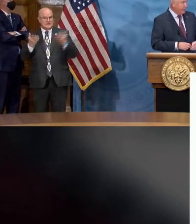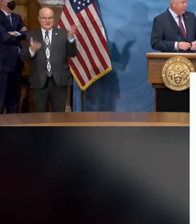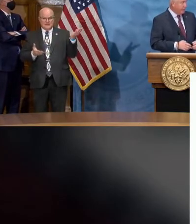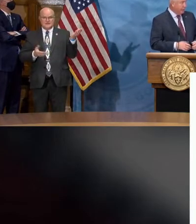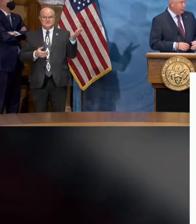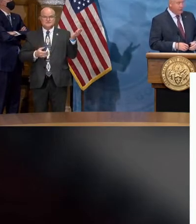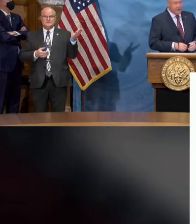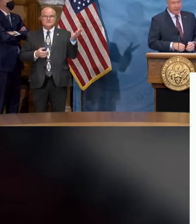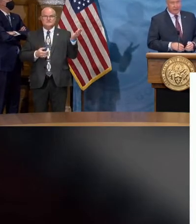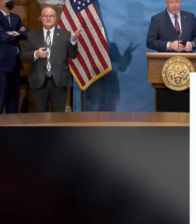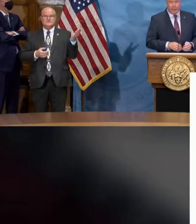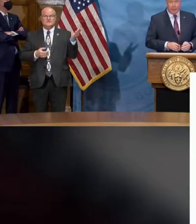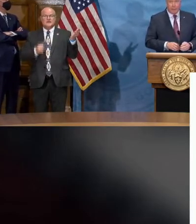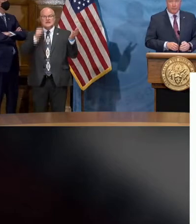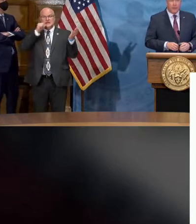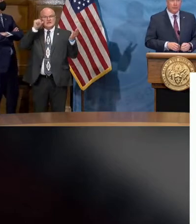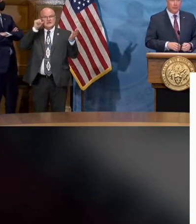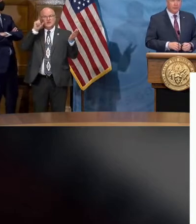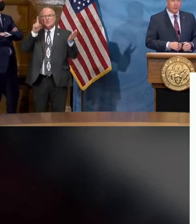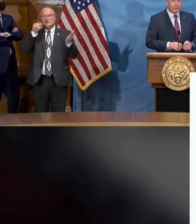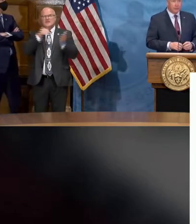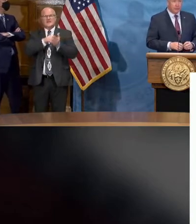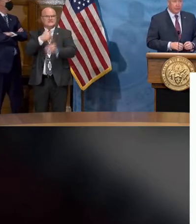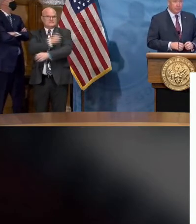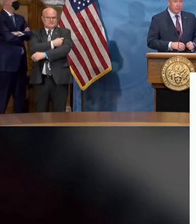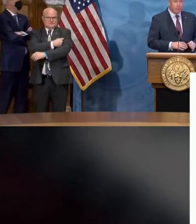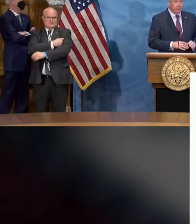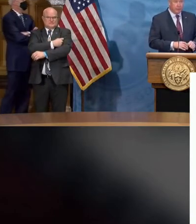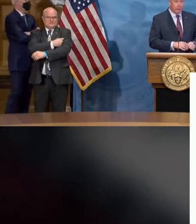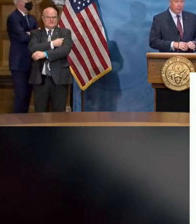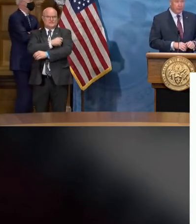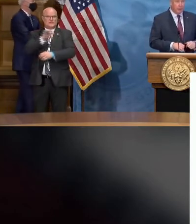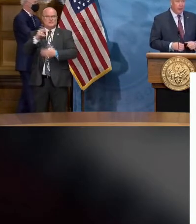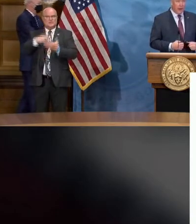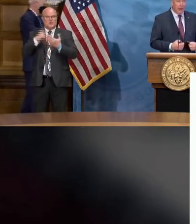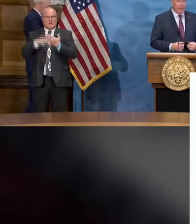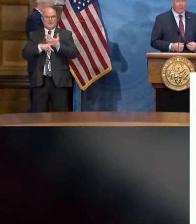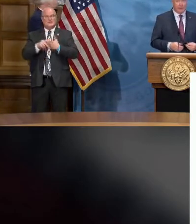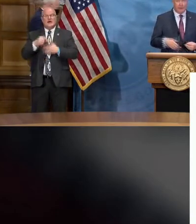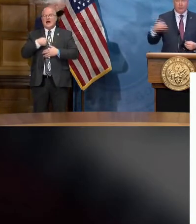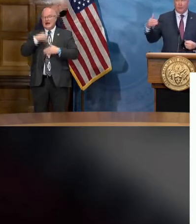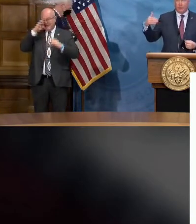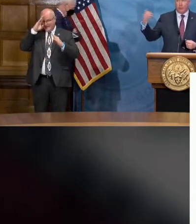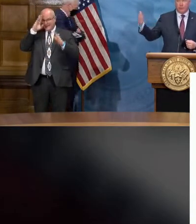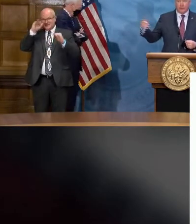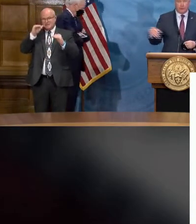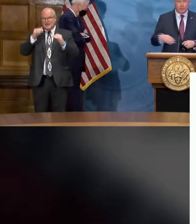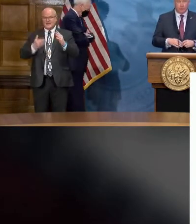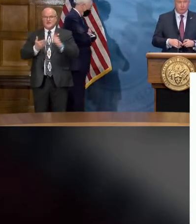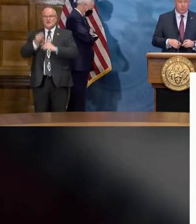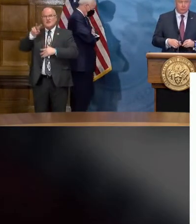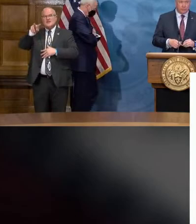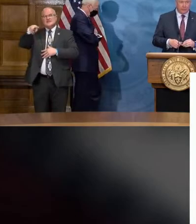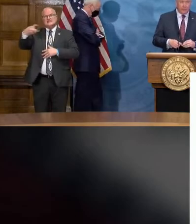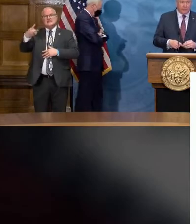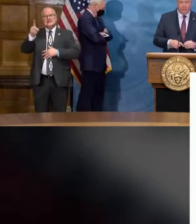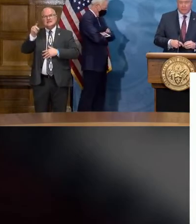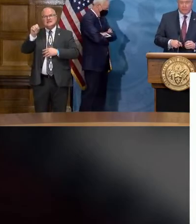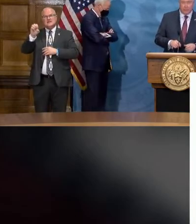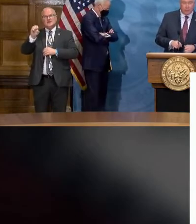there, just yesterday we gave almost 1,000 doses in those programs. And so I expect that as we go through the second doses, we'll see